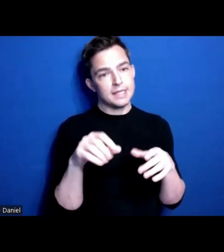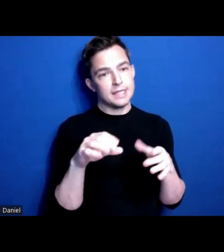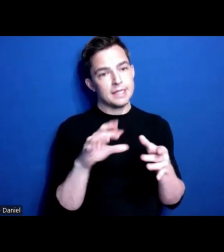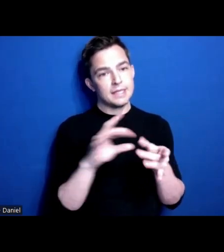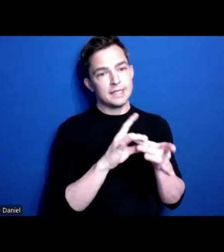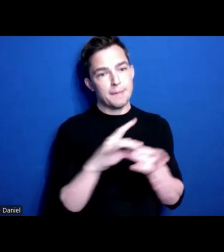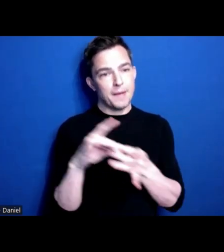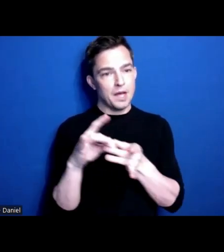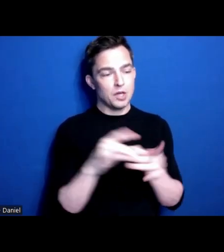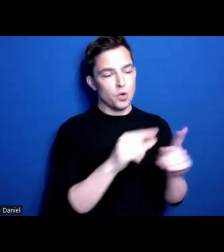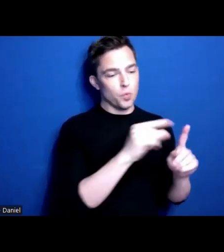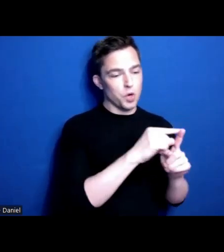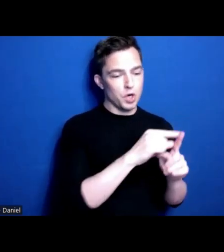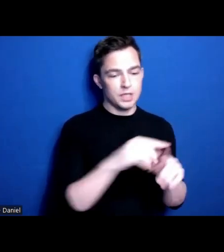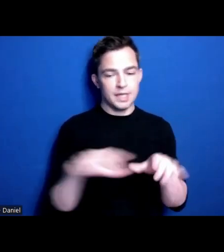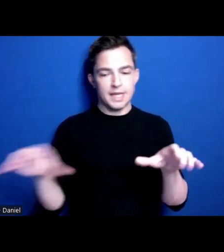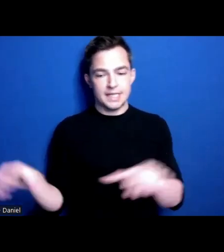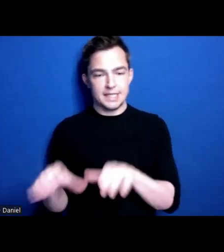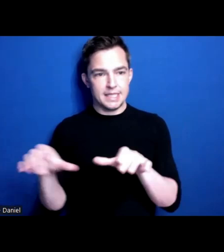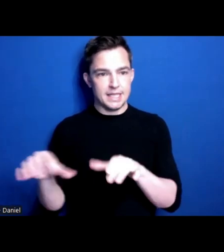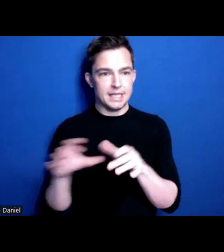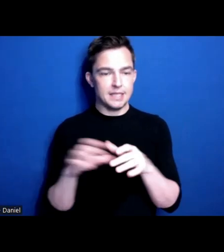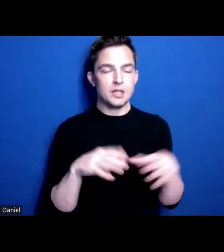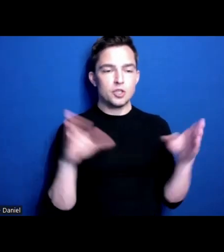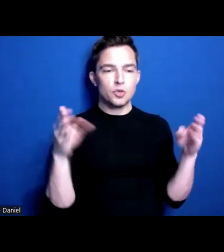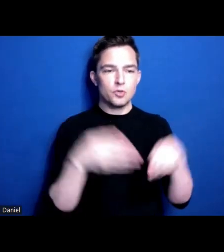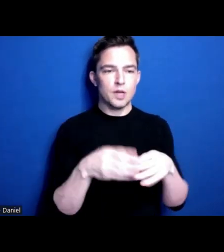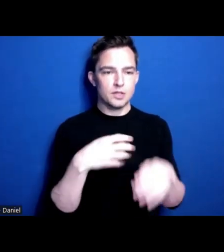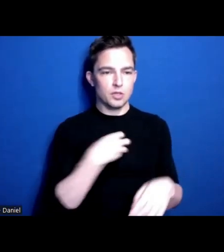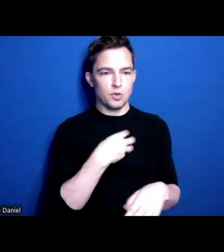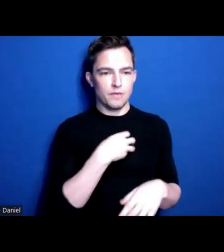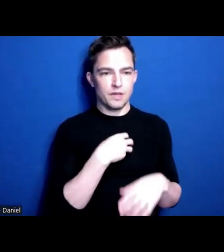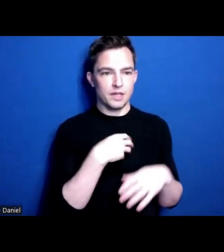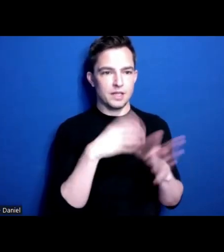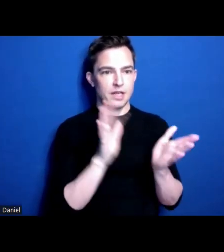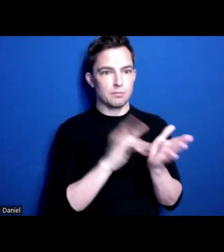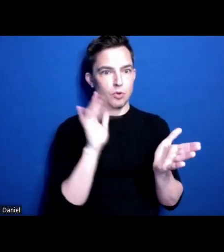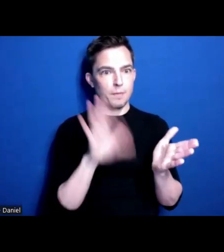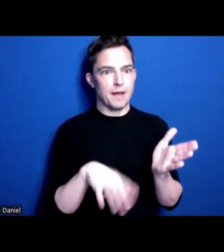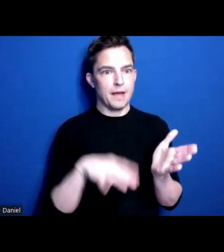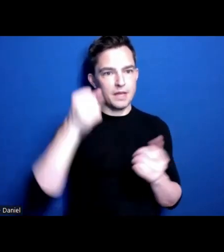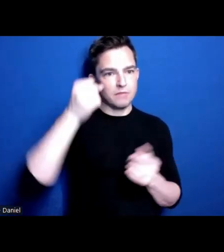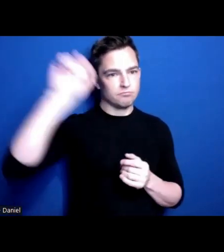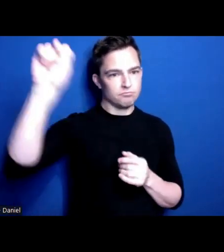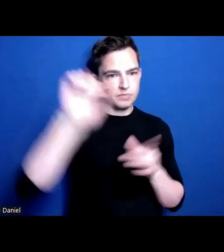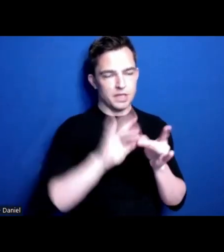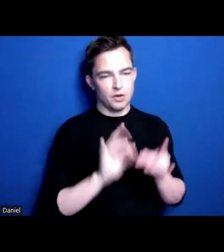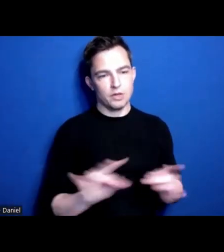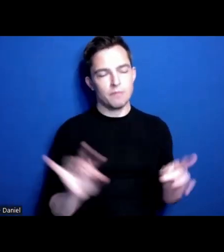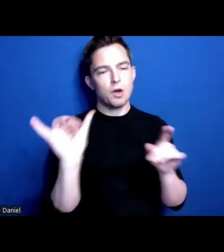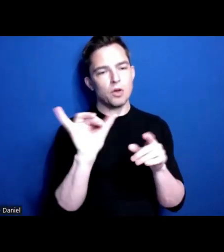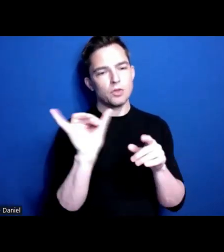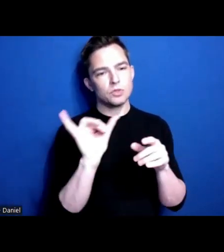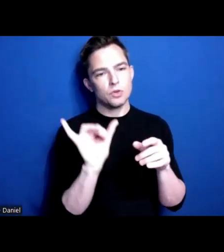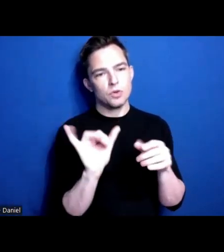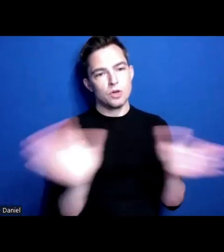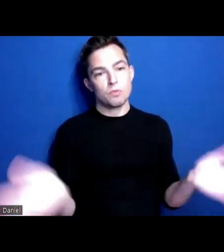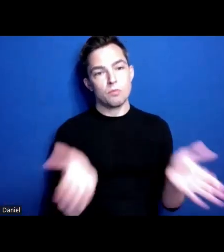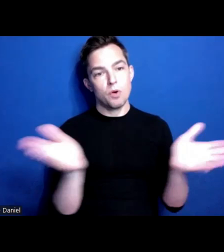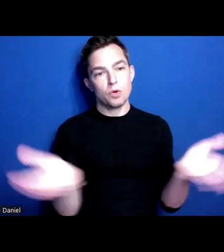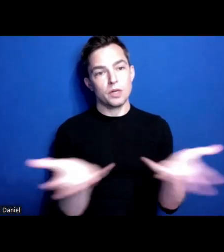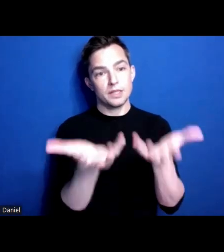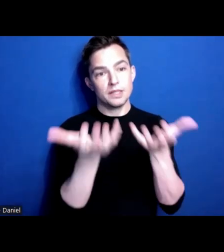deeds that seek to redress the grievances exploited by the insurgent narrative while promoting the